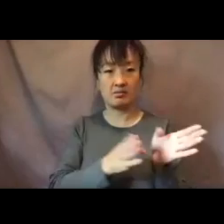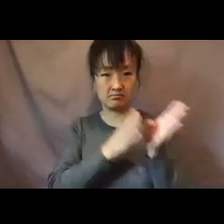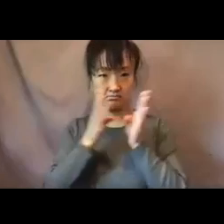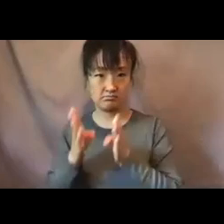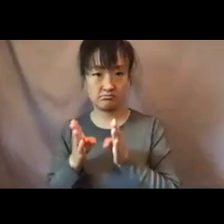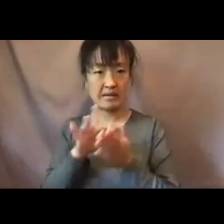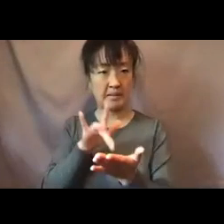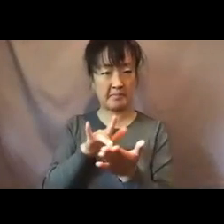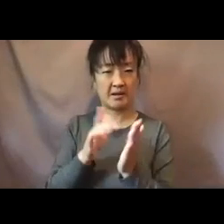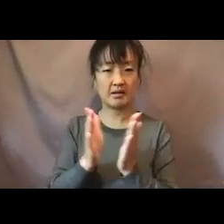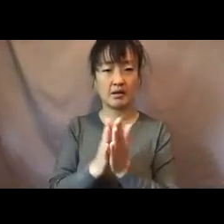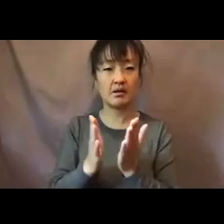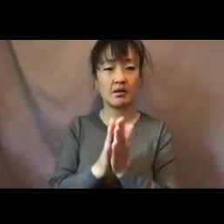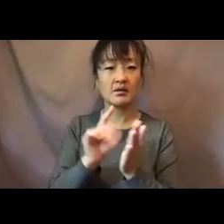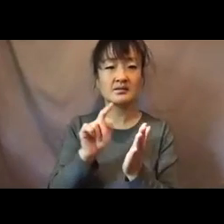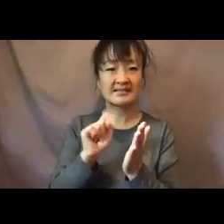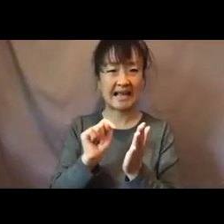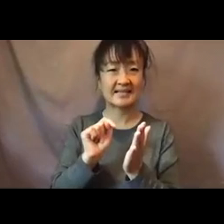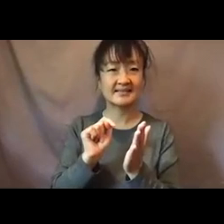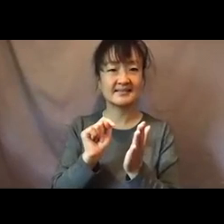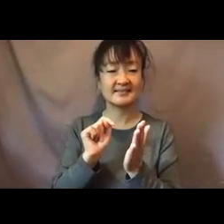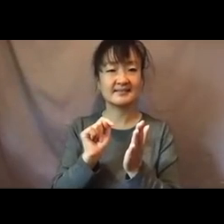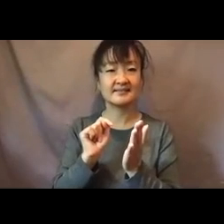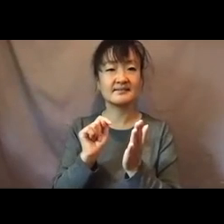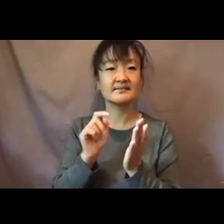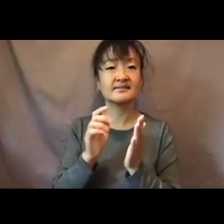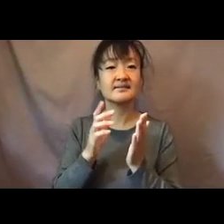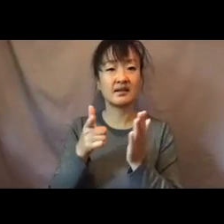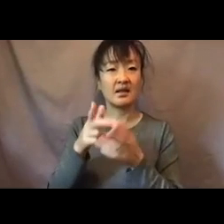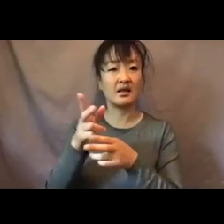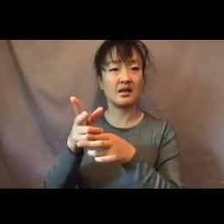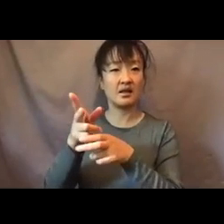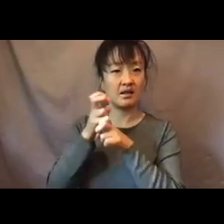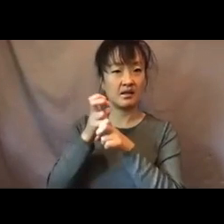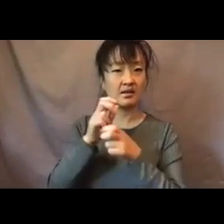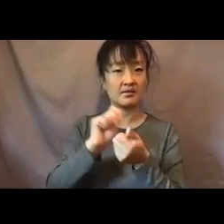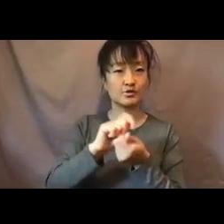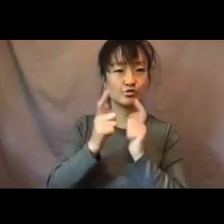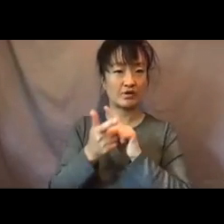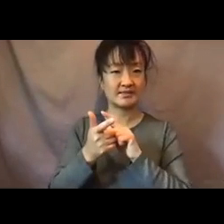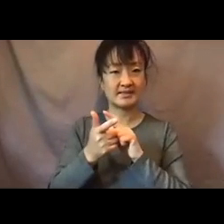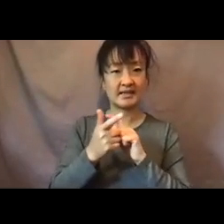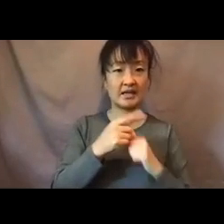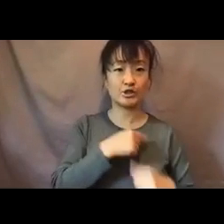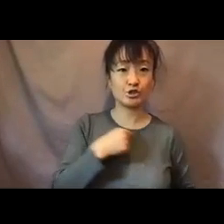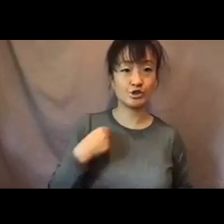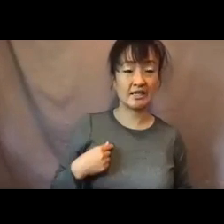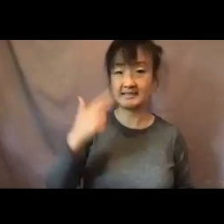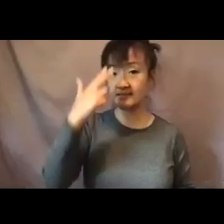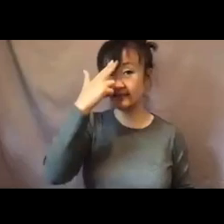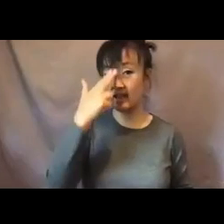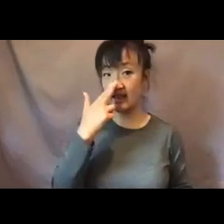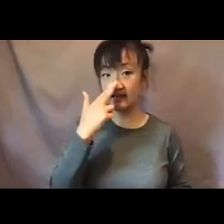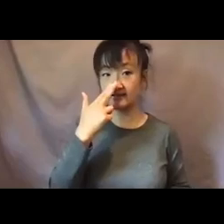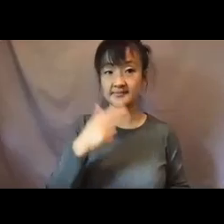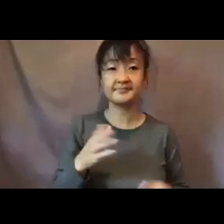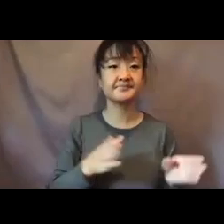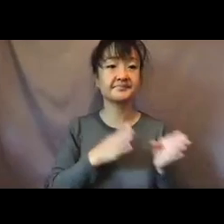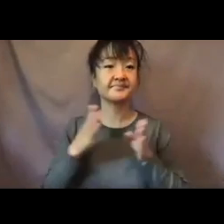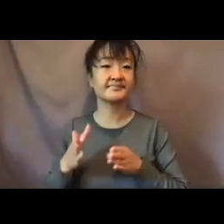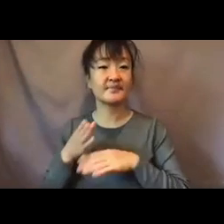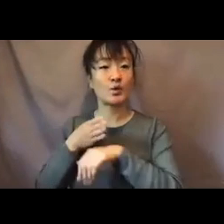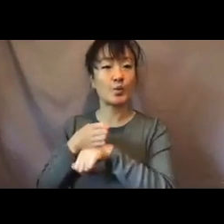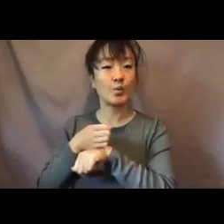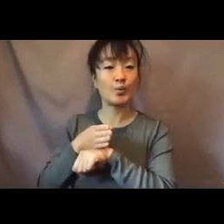This one was translated from Latin, from Chinese to Latin. And behind here were wood block prints that